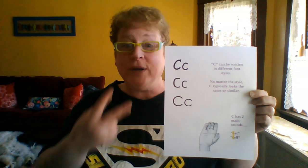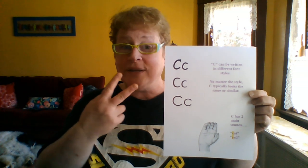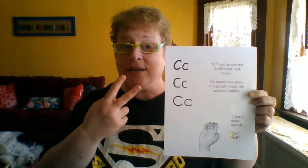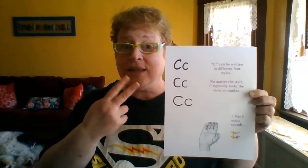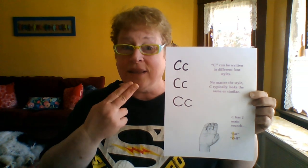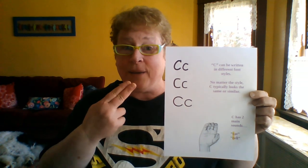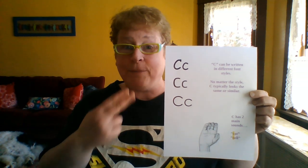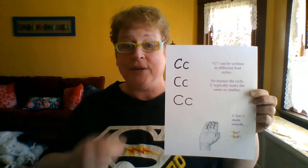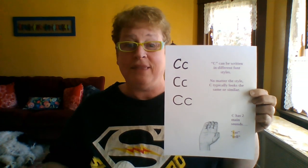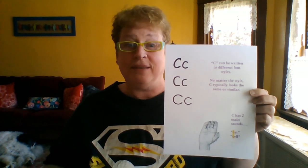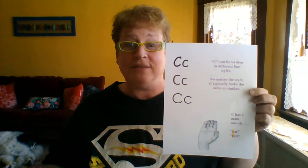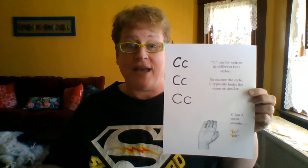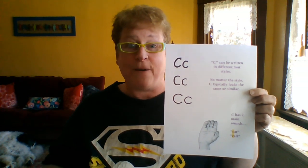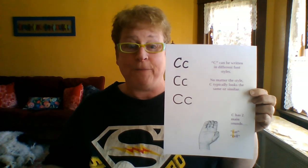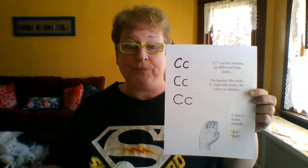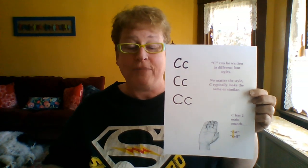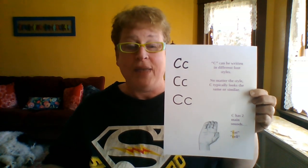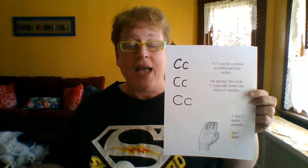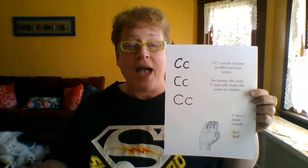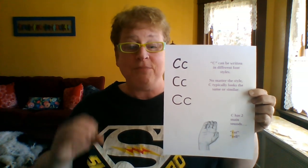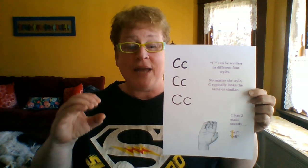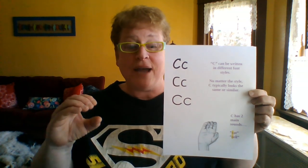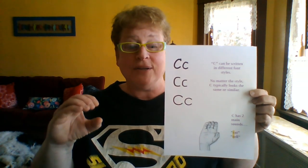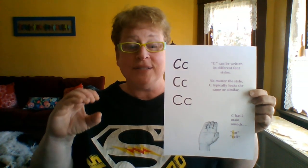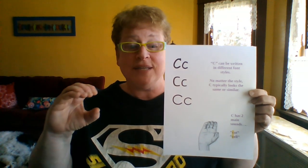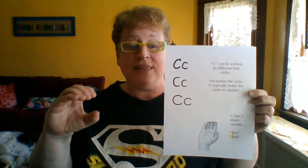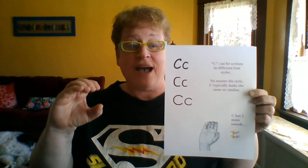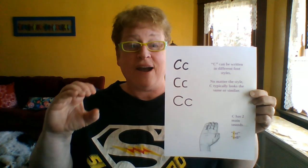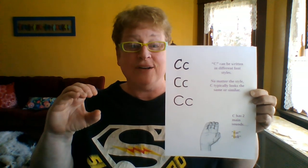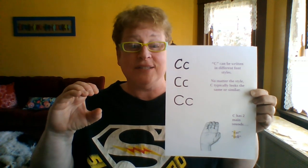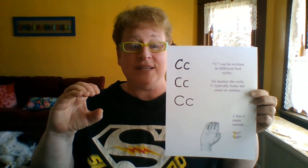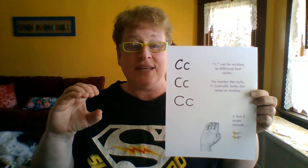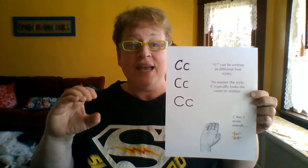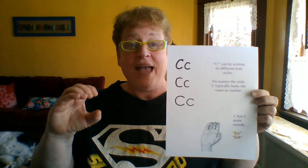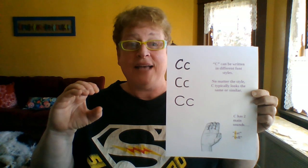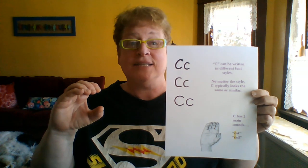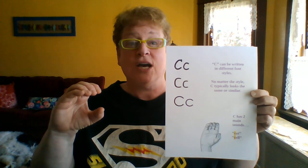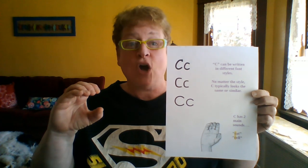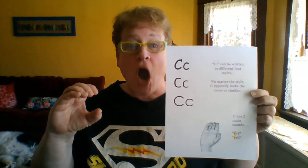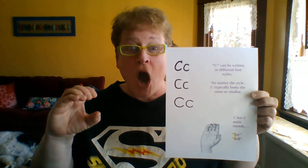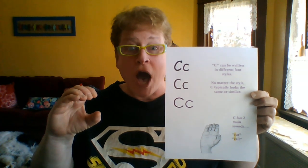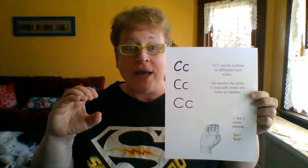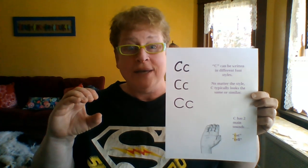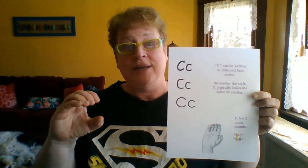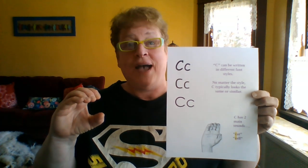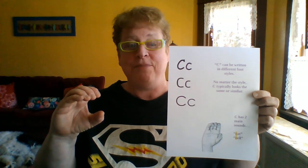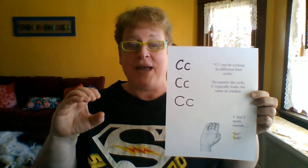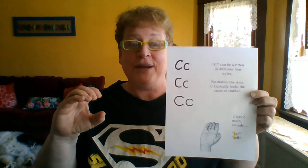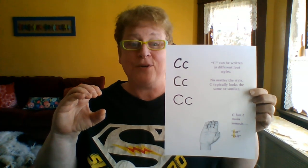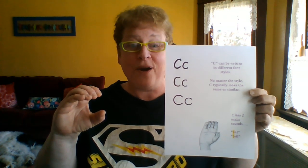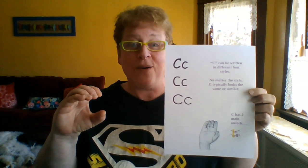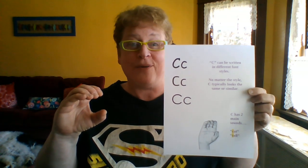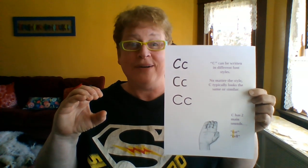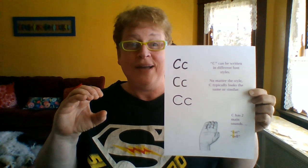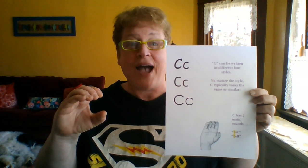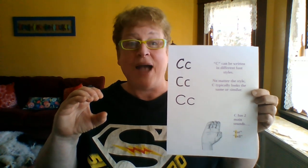to clip the sound. I'm not going to say the hard C as caw. I'm not a crow. I'm